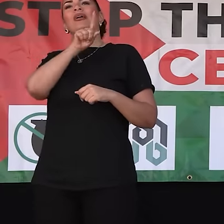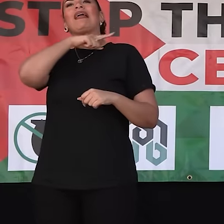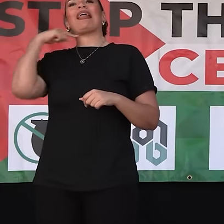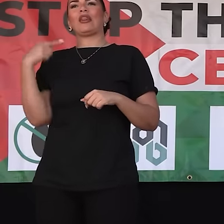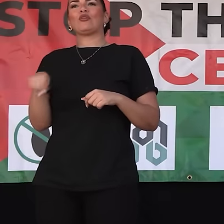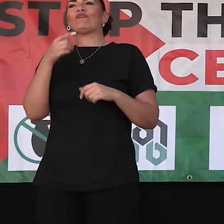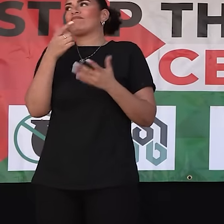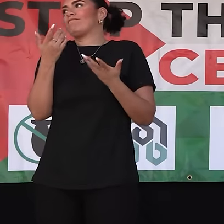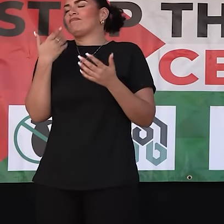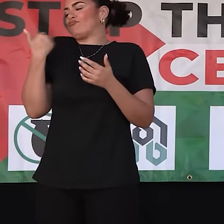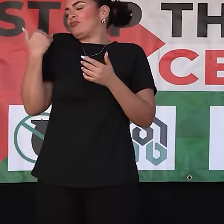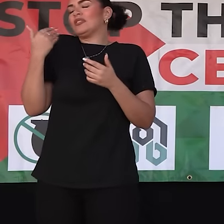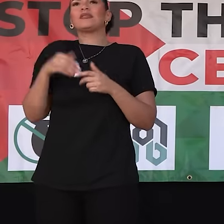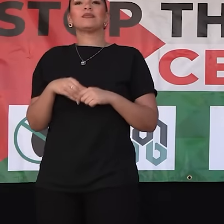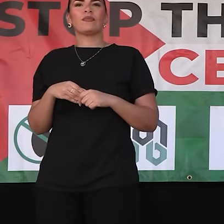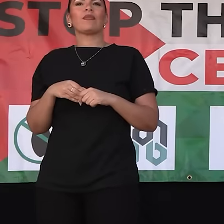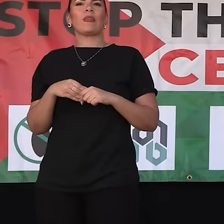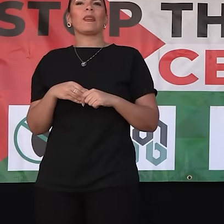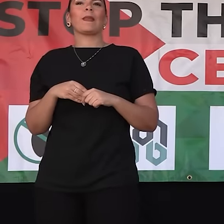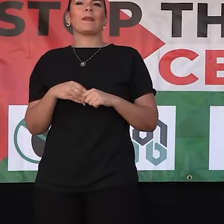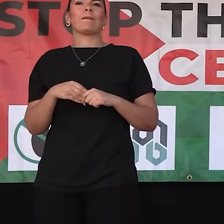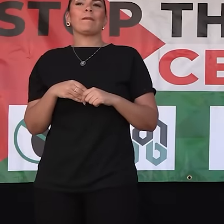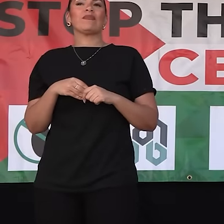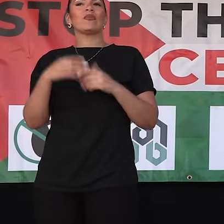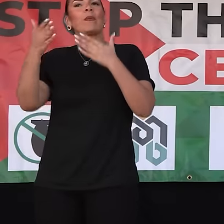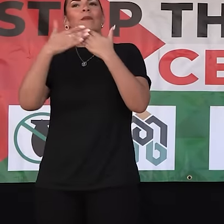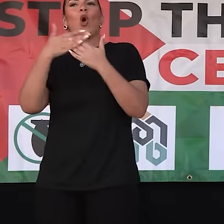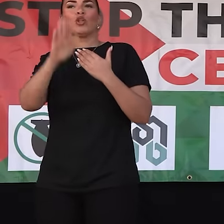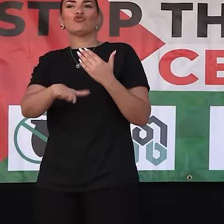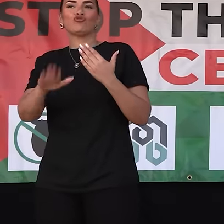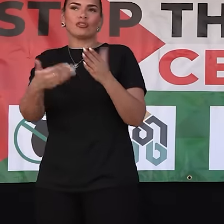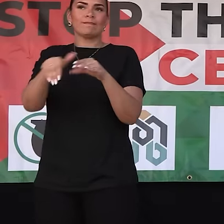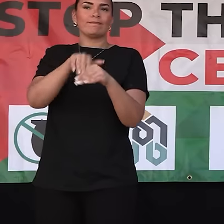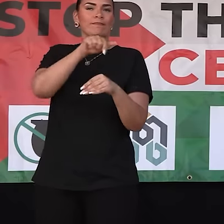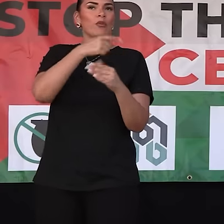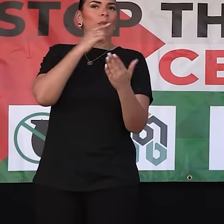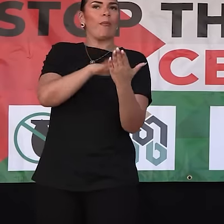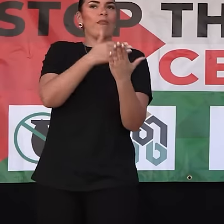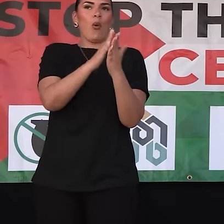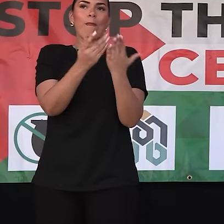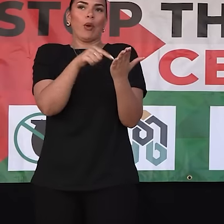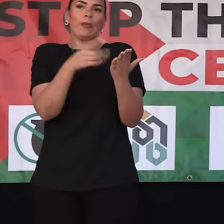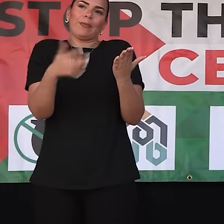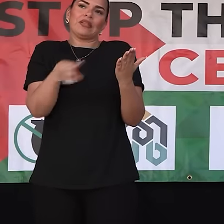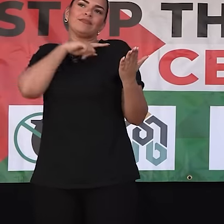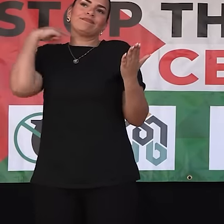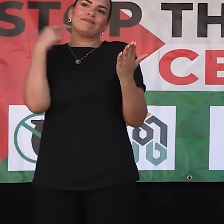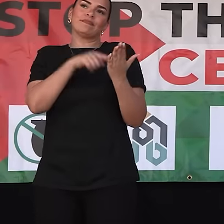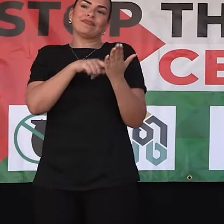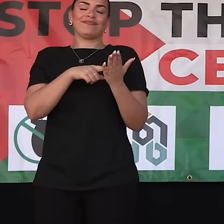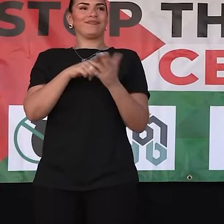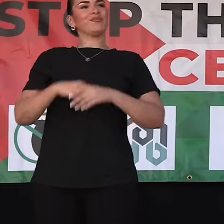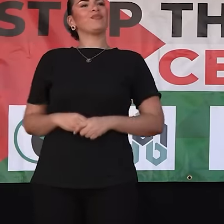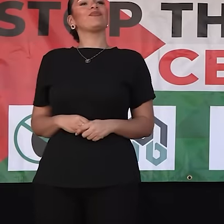on Gaza started, along with several, at least two other children in this book. And that is why I will be